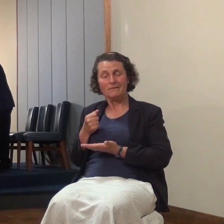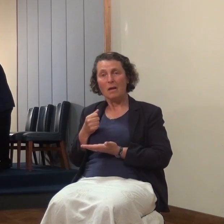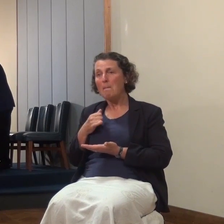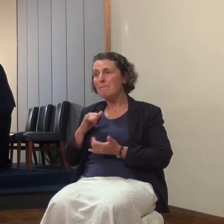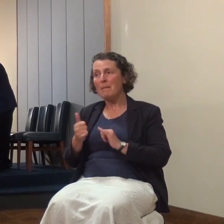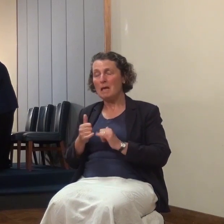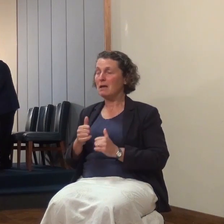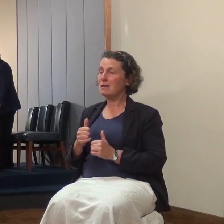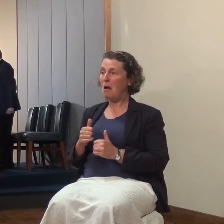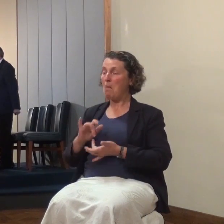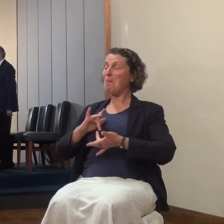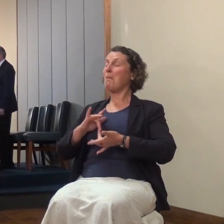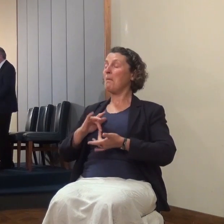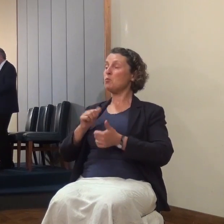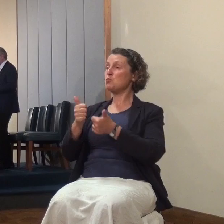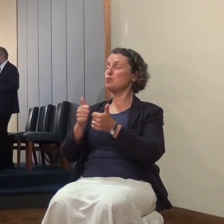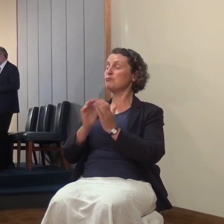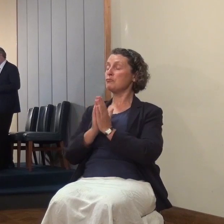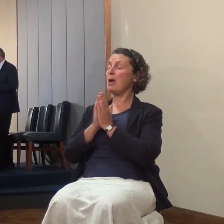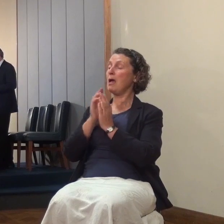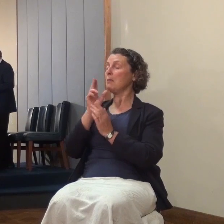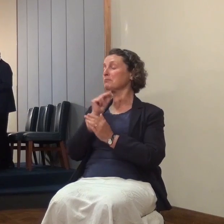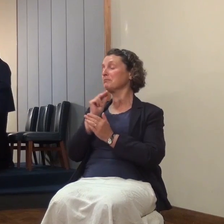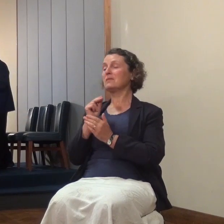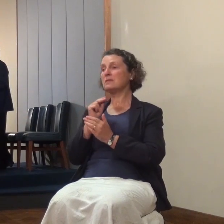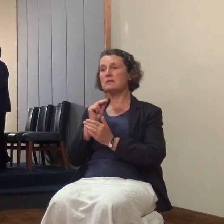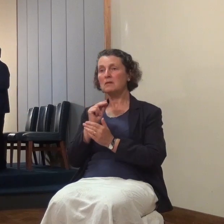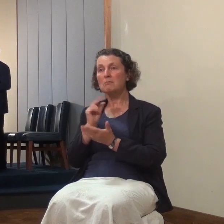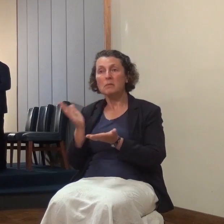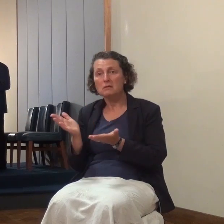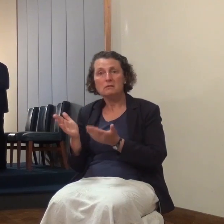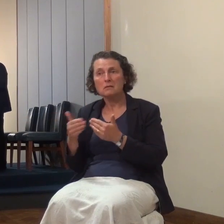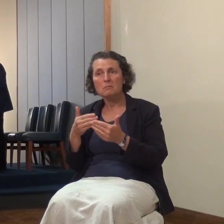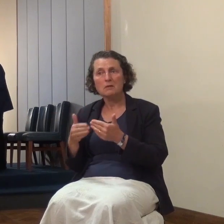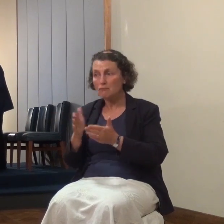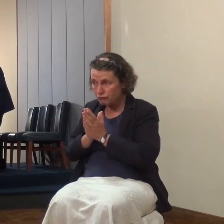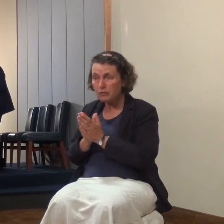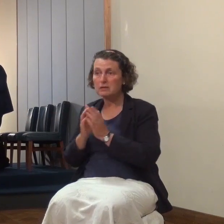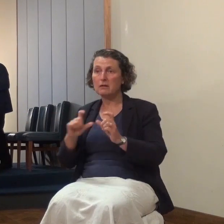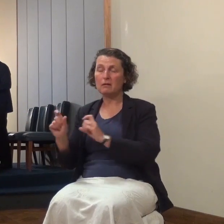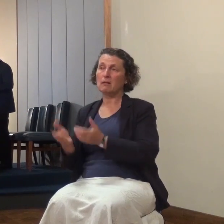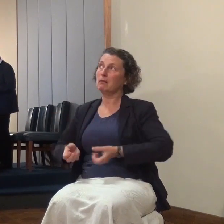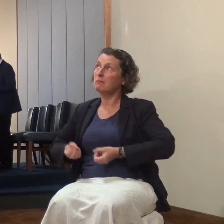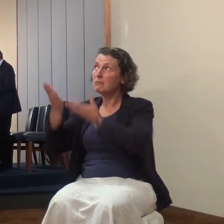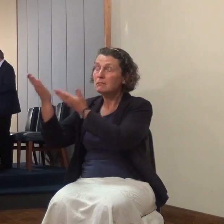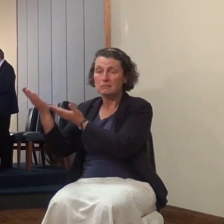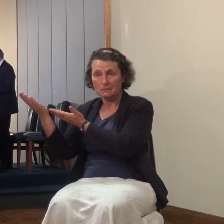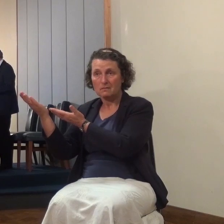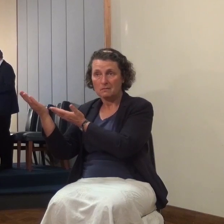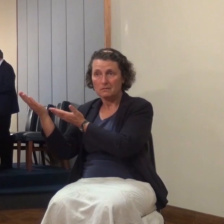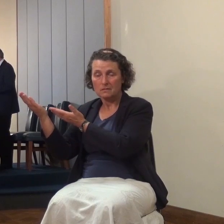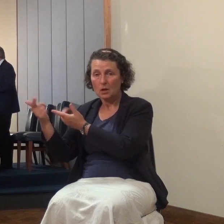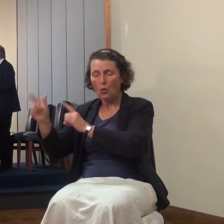pretty, but your Father knows better. Be encouraged. Remember, He is not shocked by us in our weakened